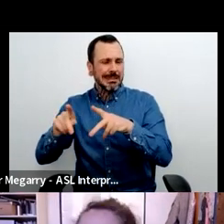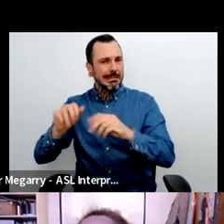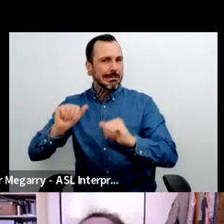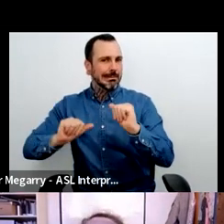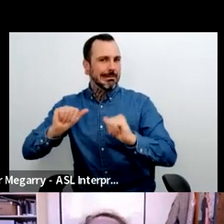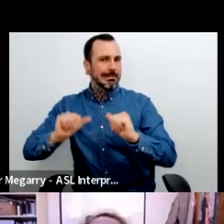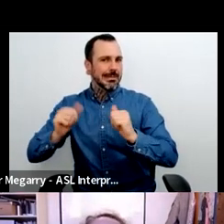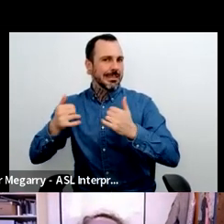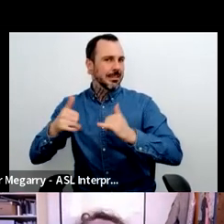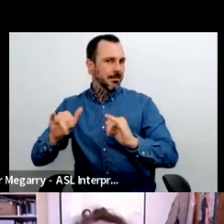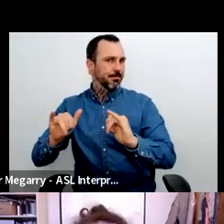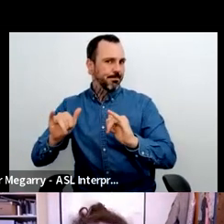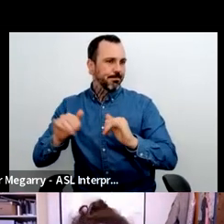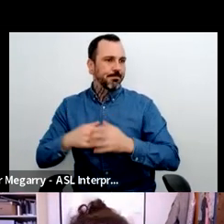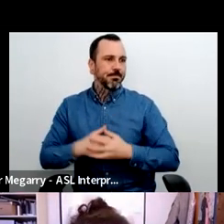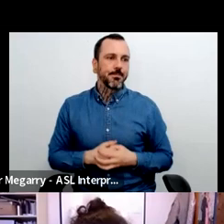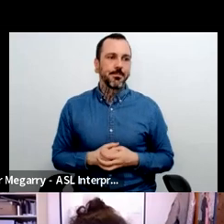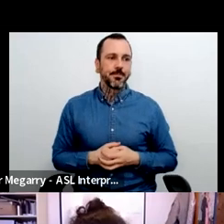was